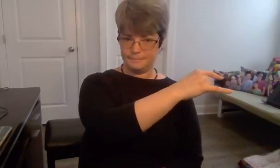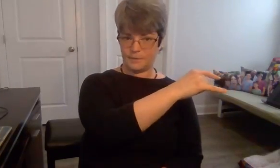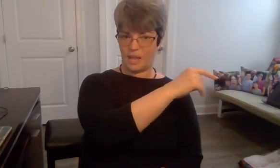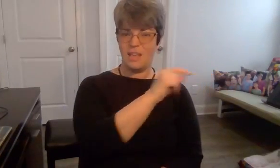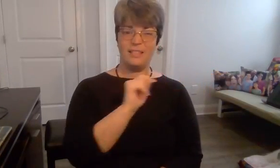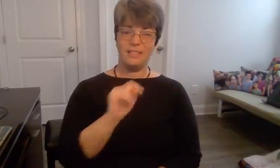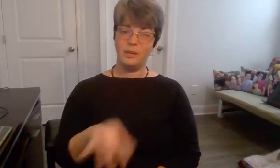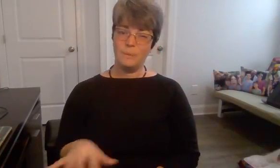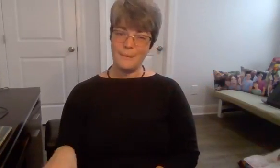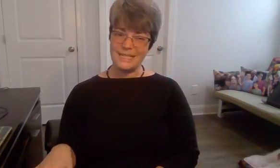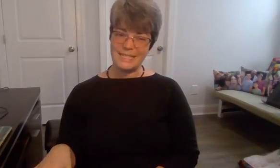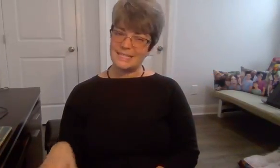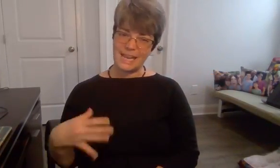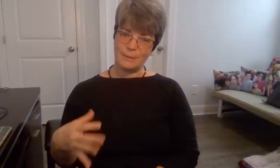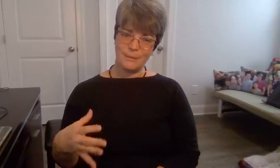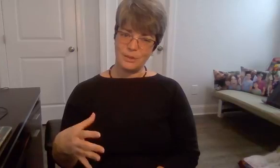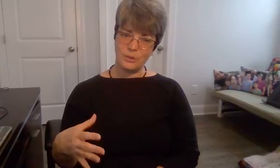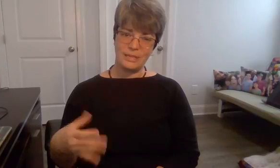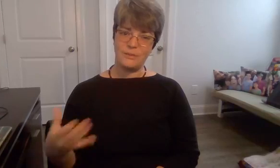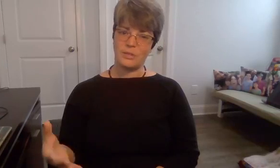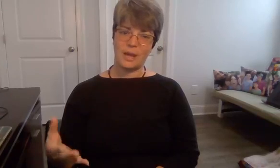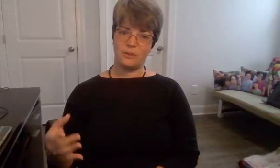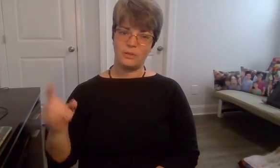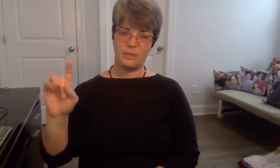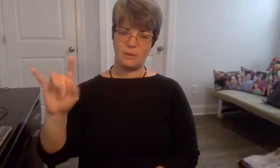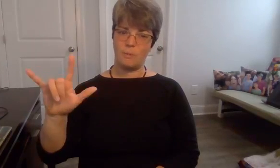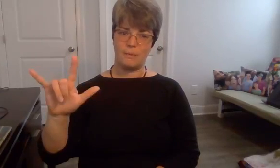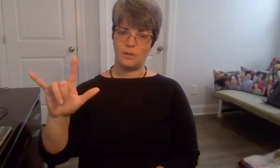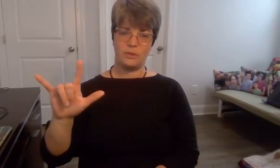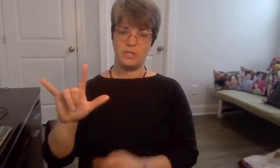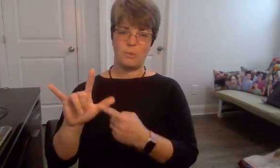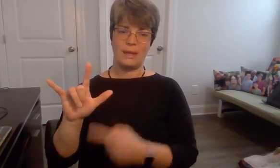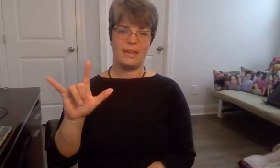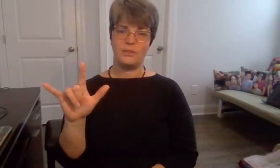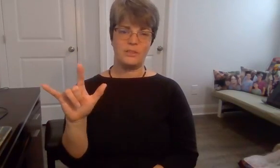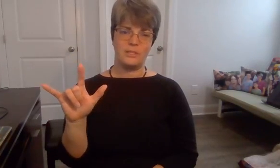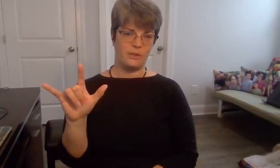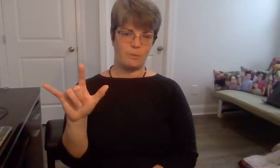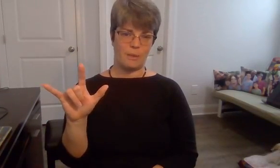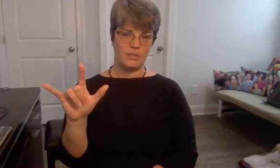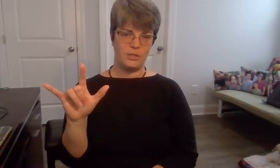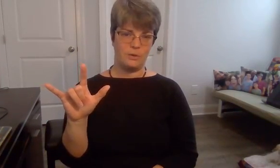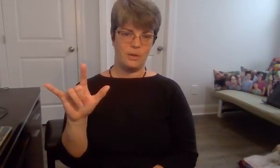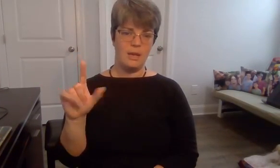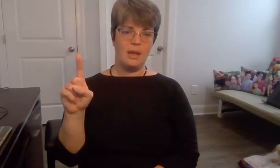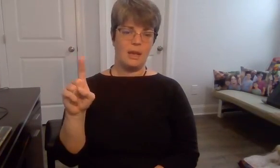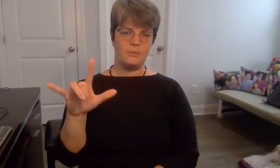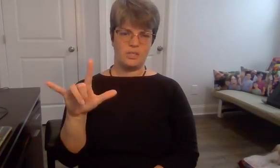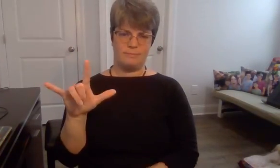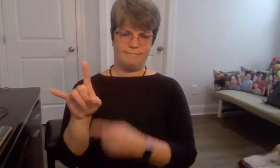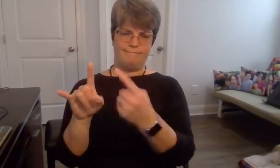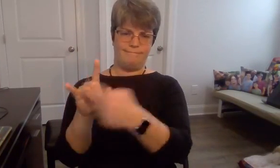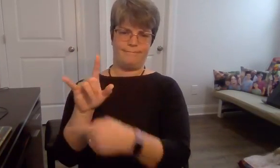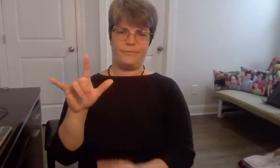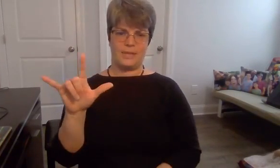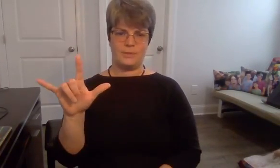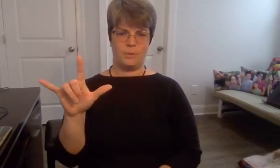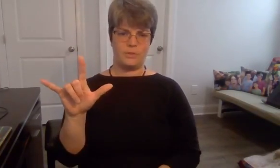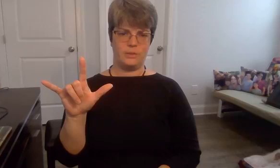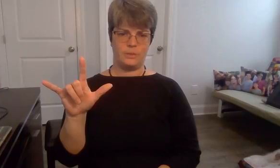Okay. Little babies, not going to be able to do it. Even toddlers, they won't be able to do this. You probably can't do this till they're probably 2. Just fine motor skills